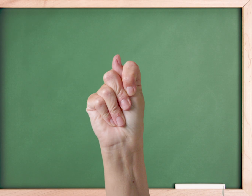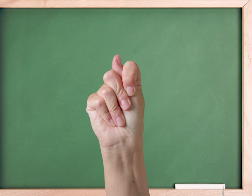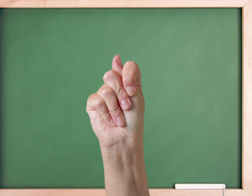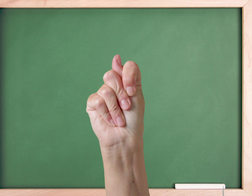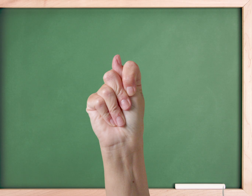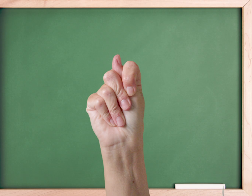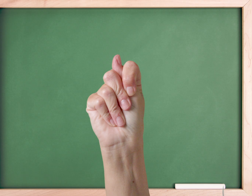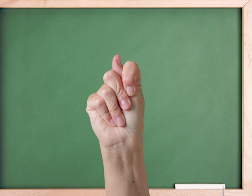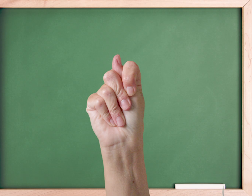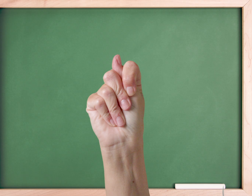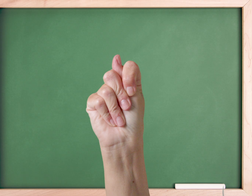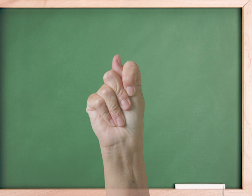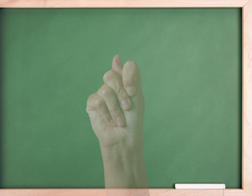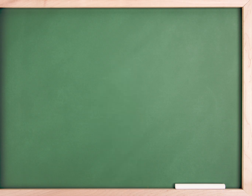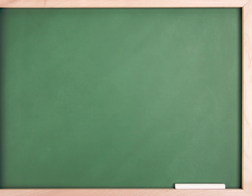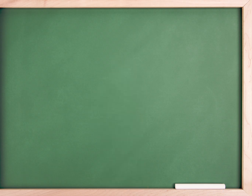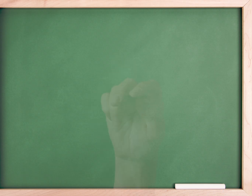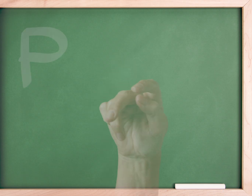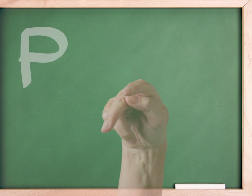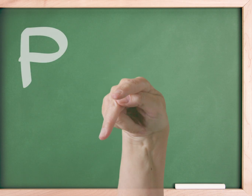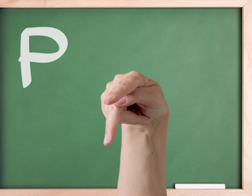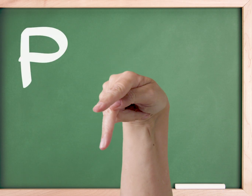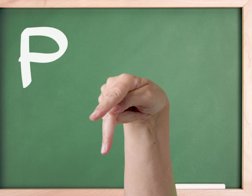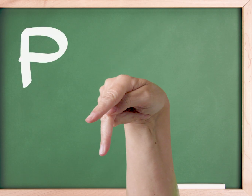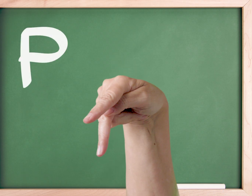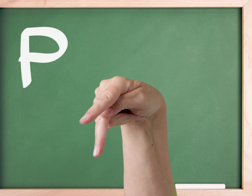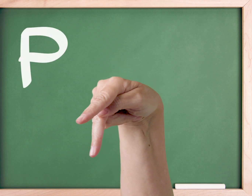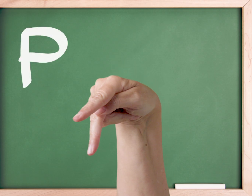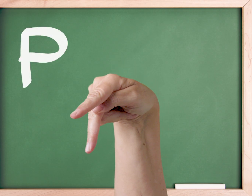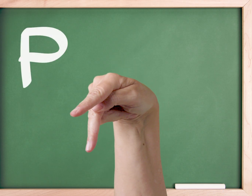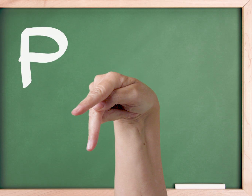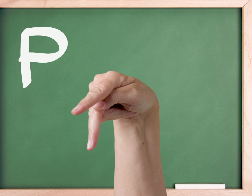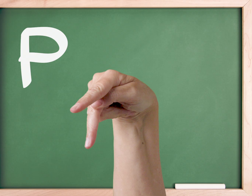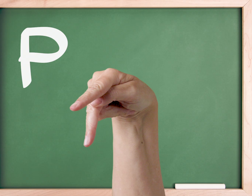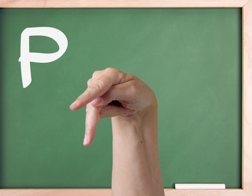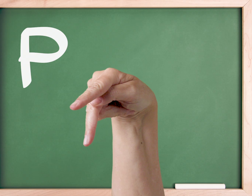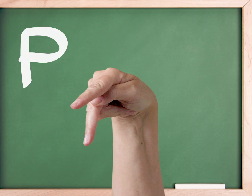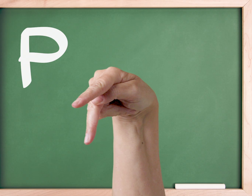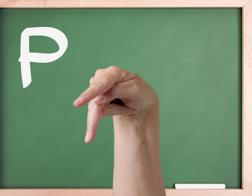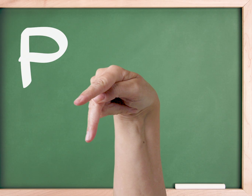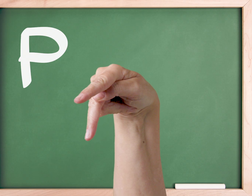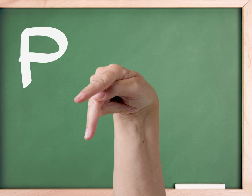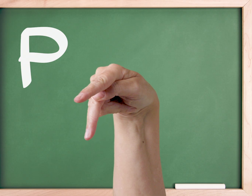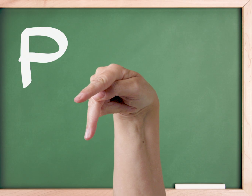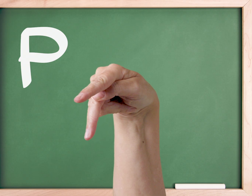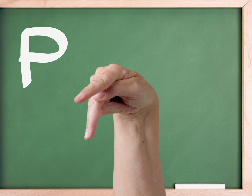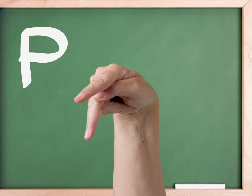than the ASL sign for P, which is making the letter P hand shape by placing the thumb tucked between the index finger and the middle